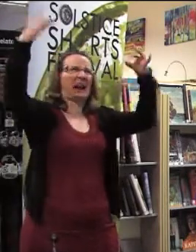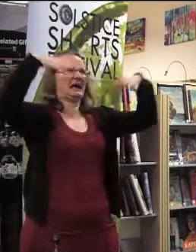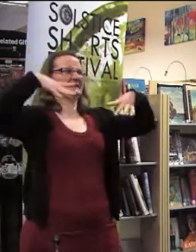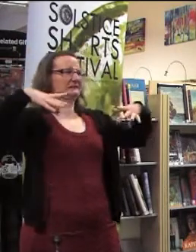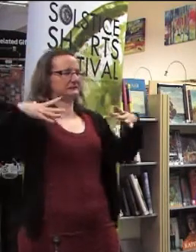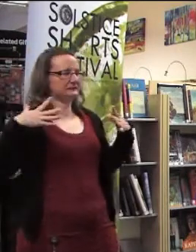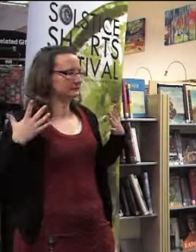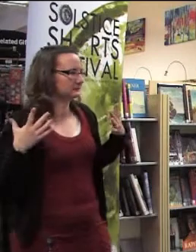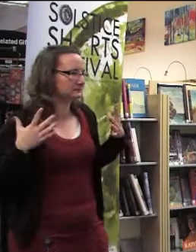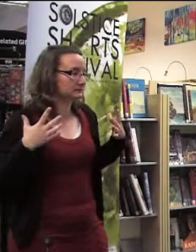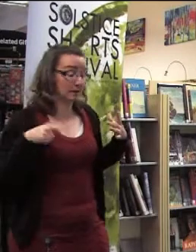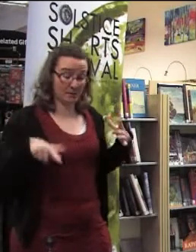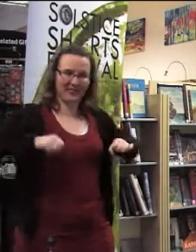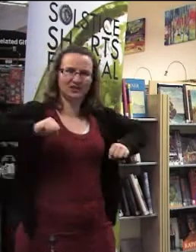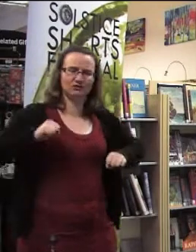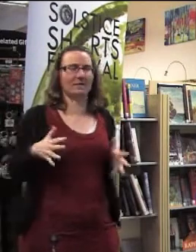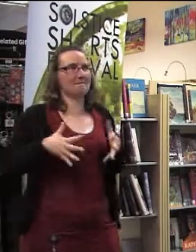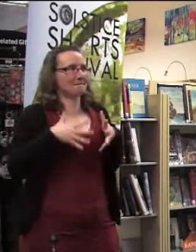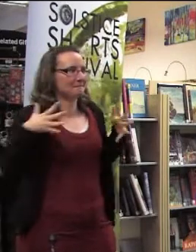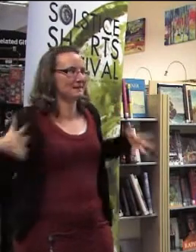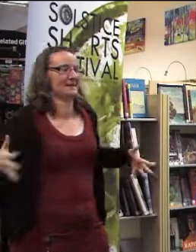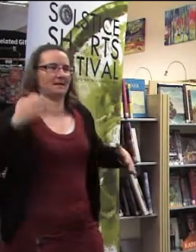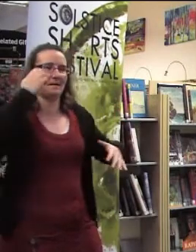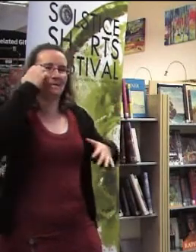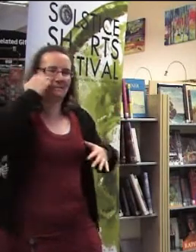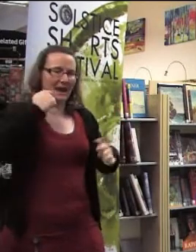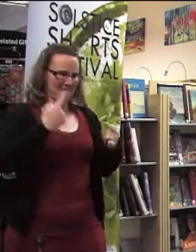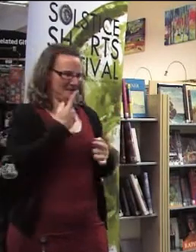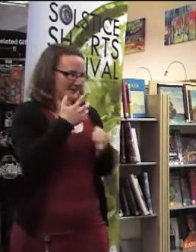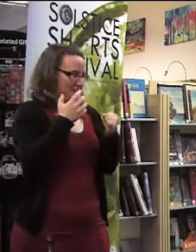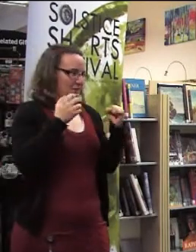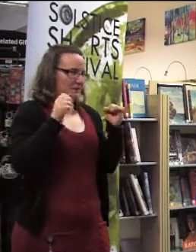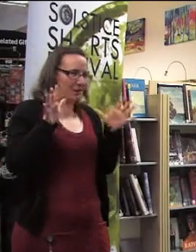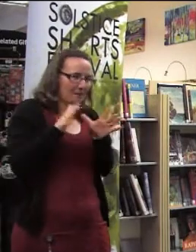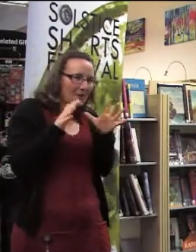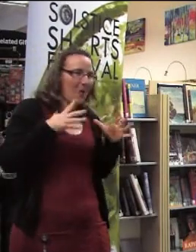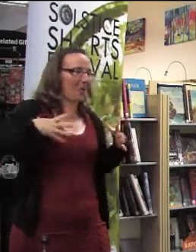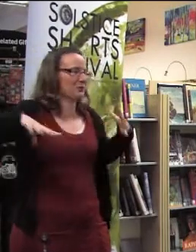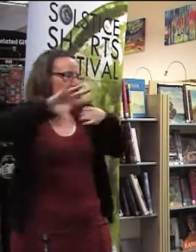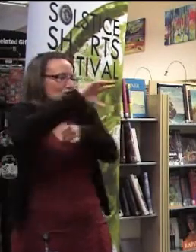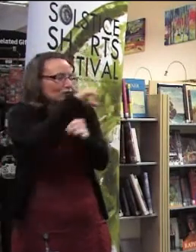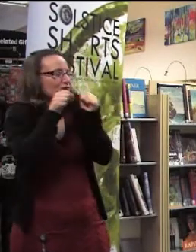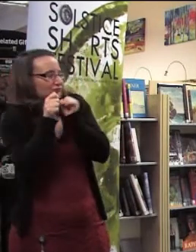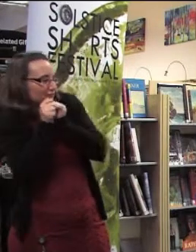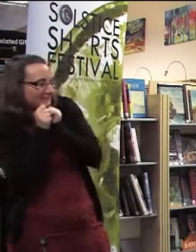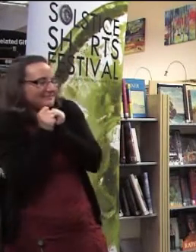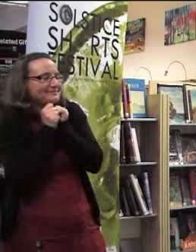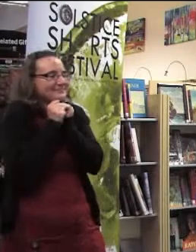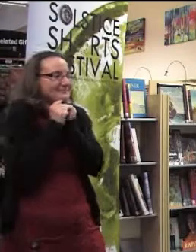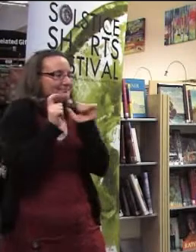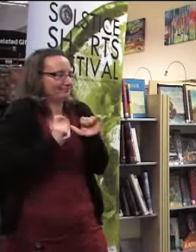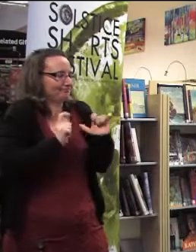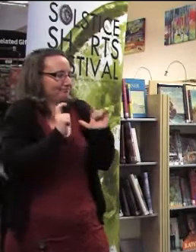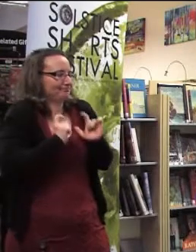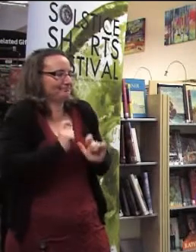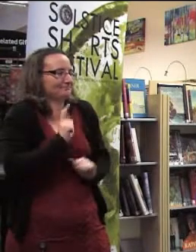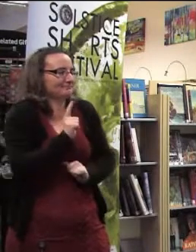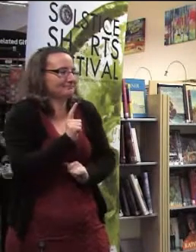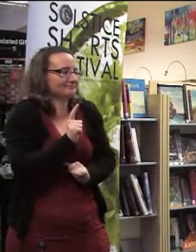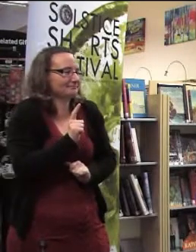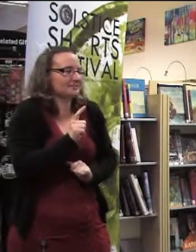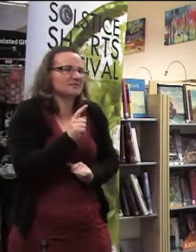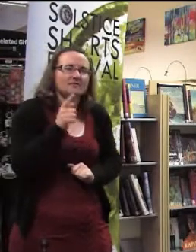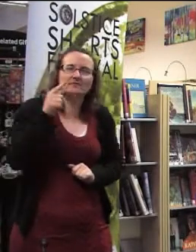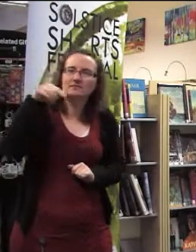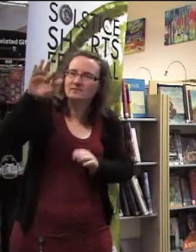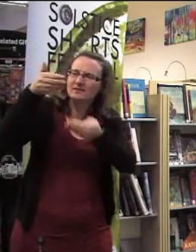That chair was big and black, and I was still small enough to curl up in it. The air outside the open